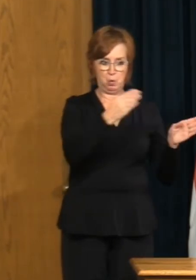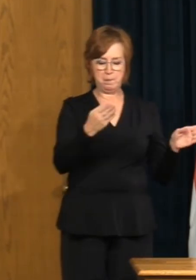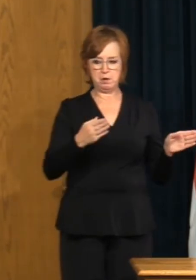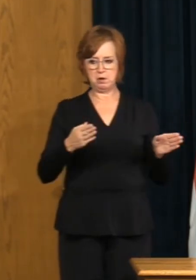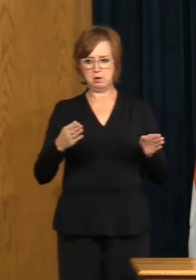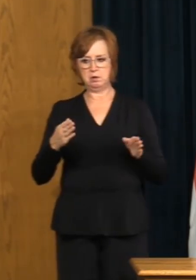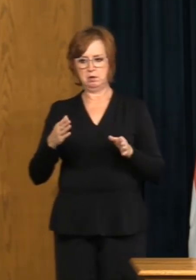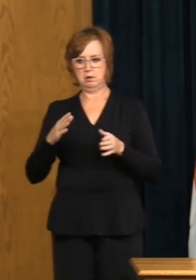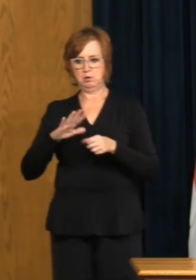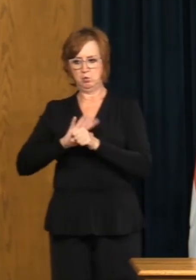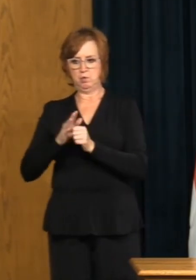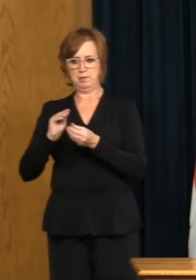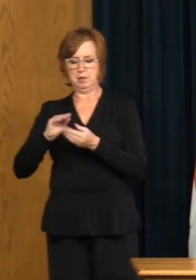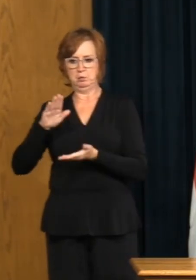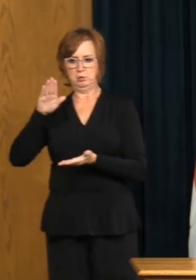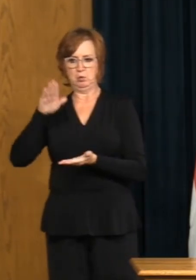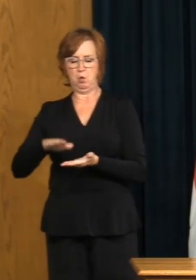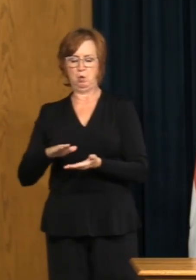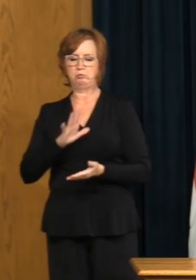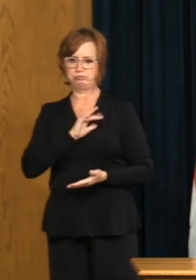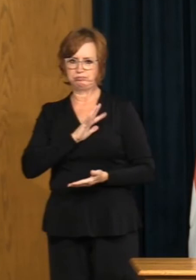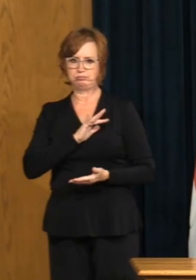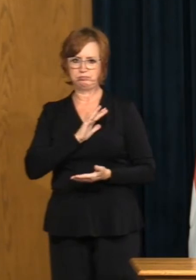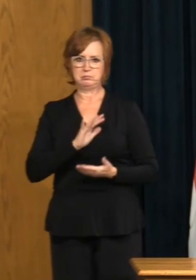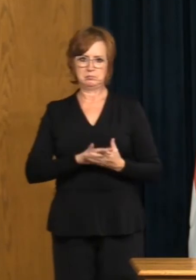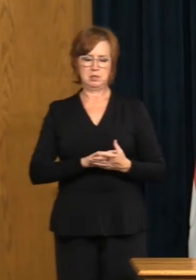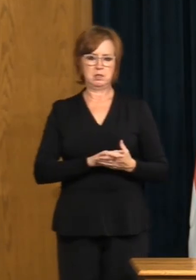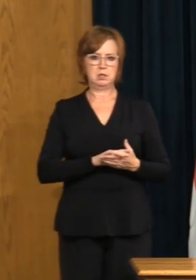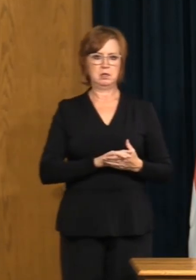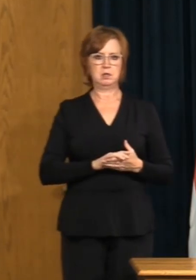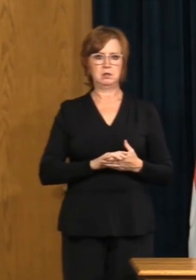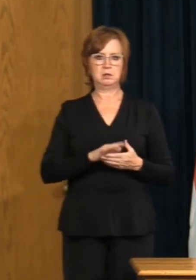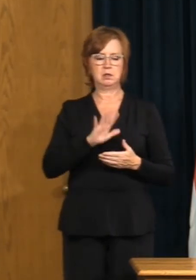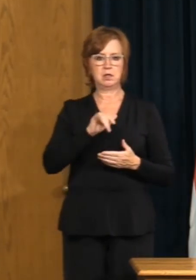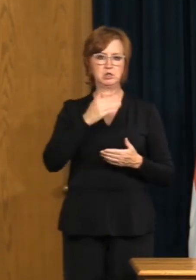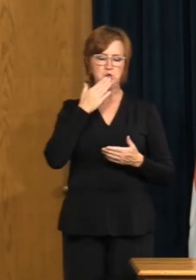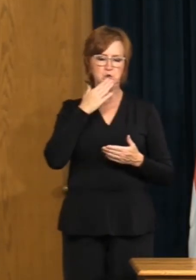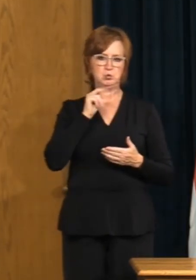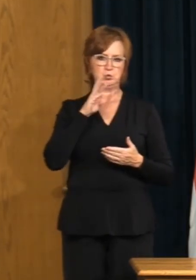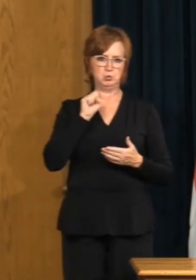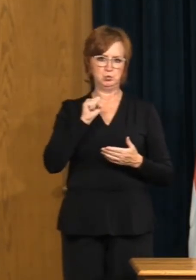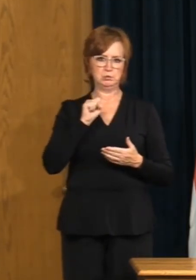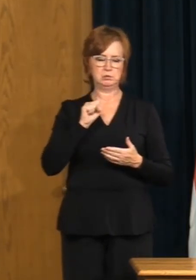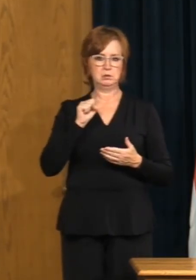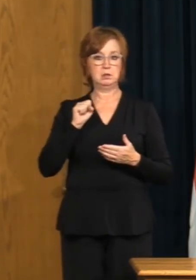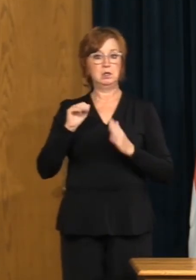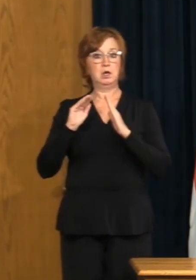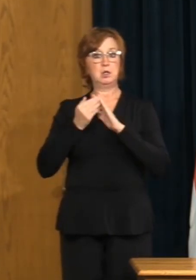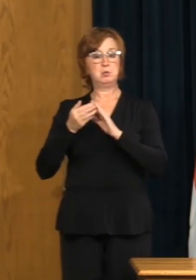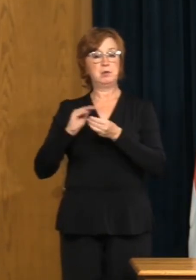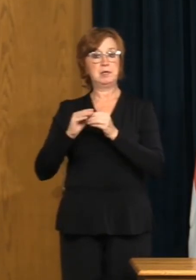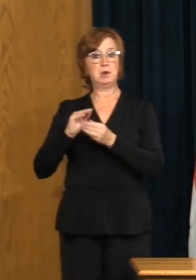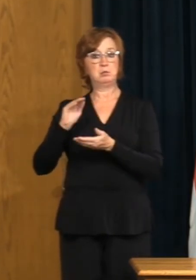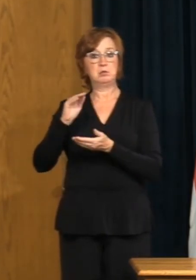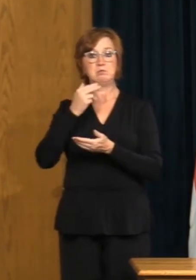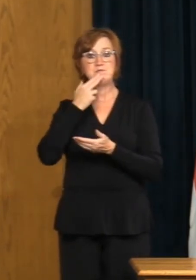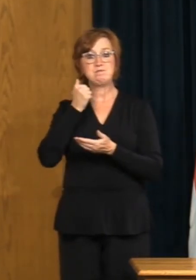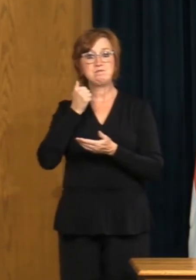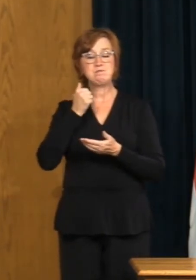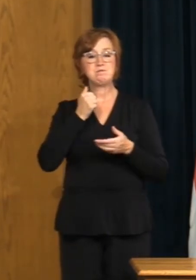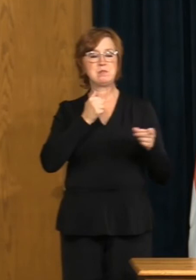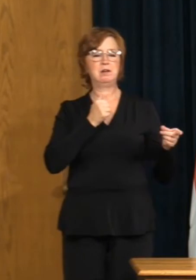community to make sure that our schools are safe, because transmission in schools follows what's happening in the community. But we have been actively and